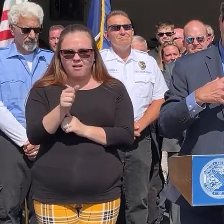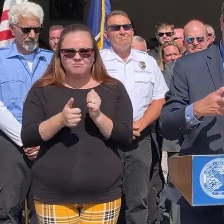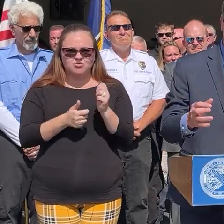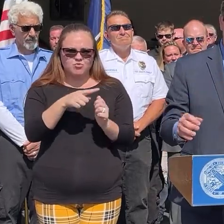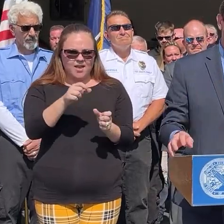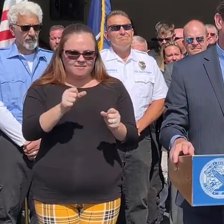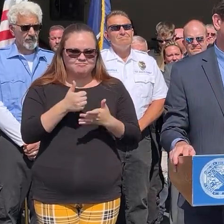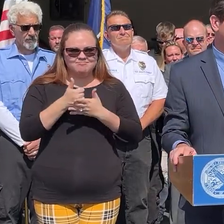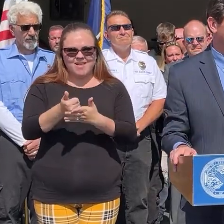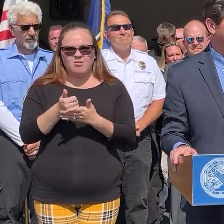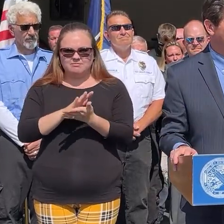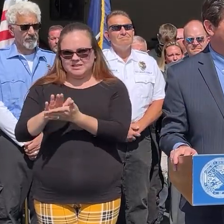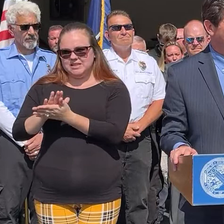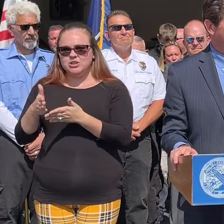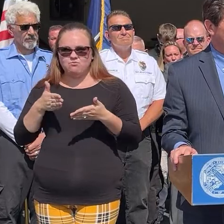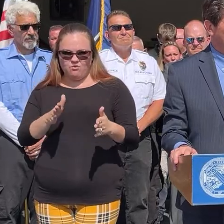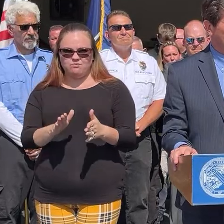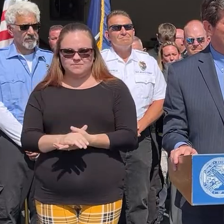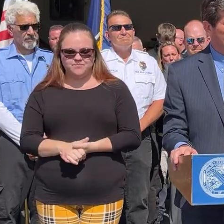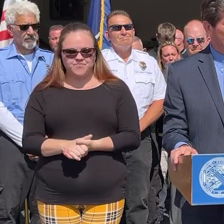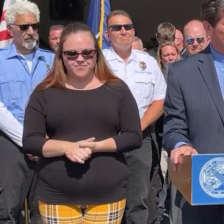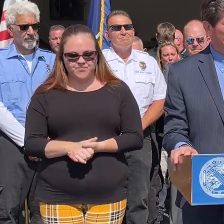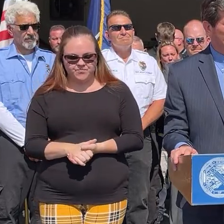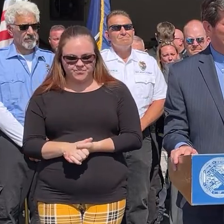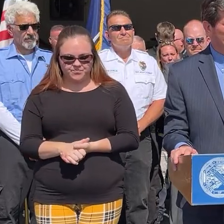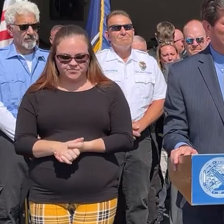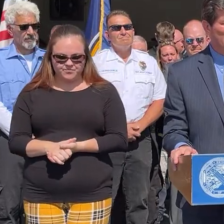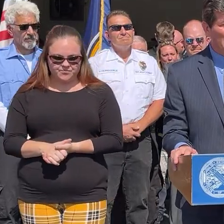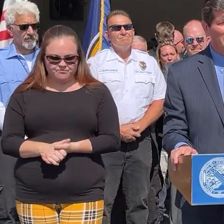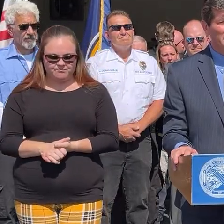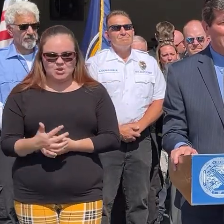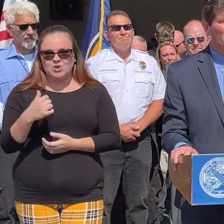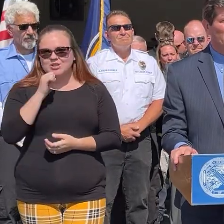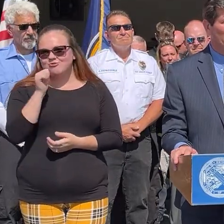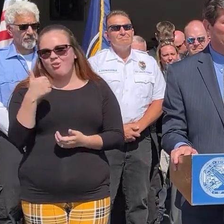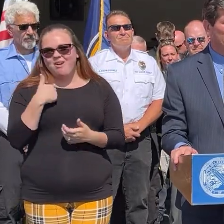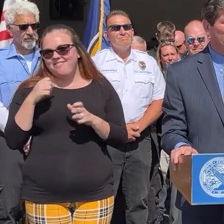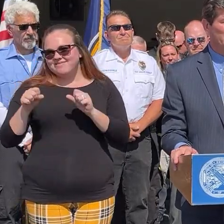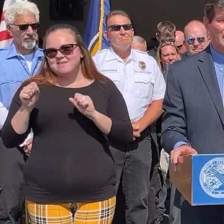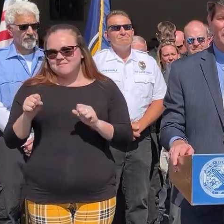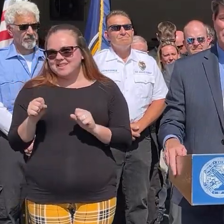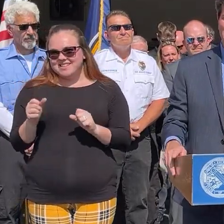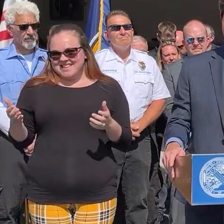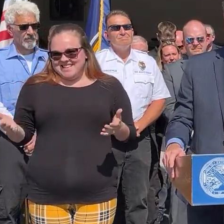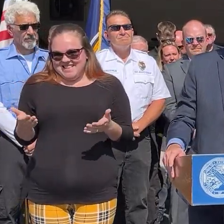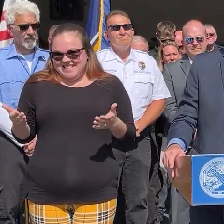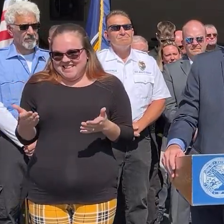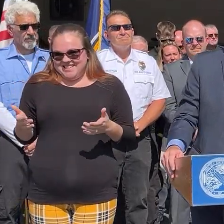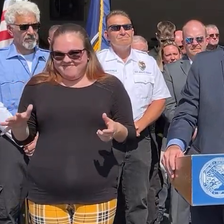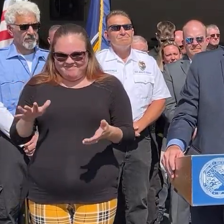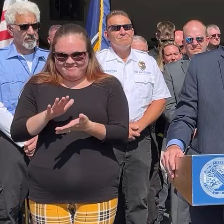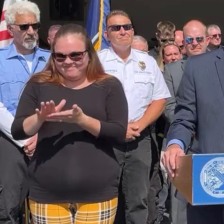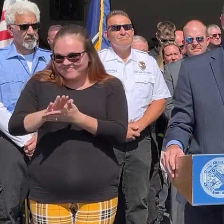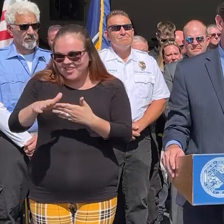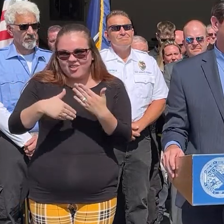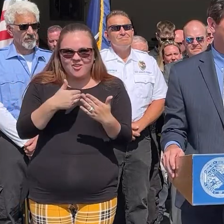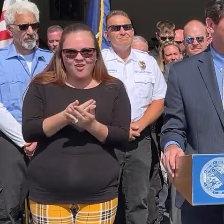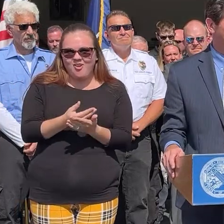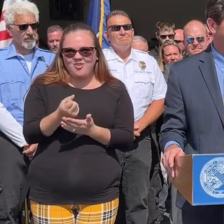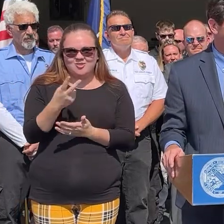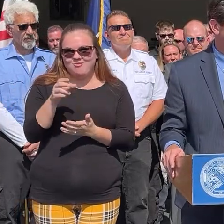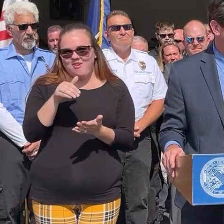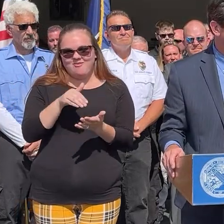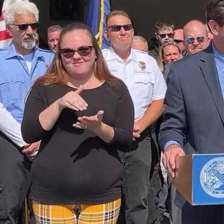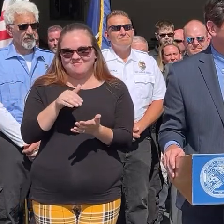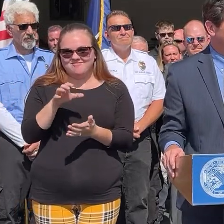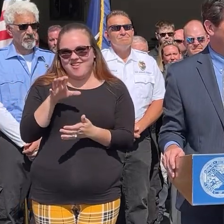help keep those roads clear. Because we just do not have the capability in Erie County of even clearing off all 1,200 centerline miles